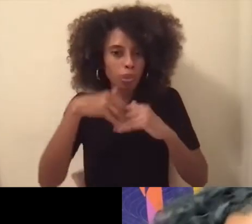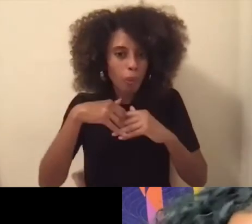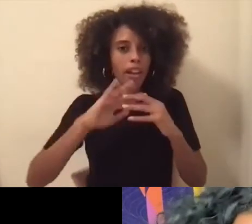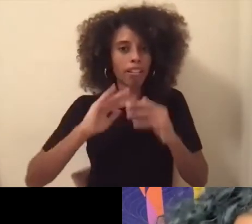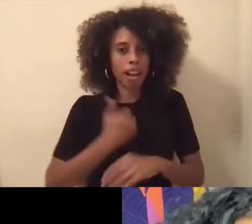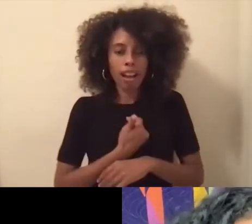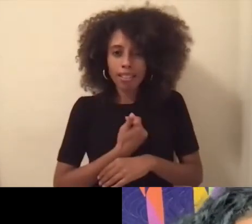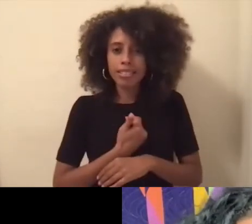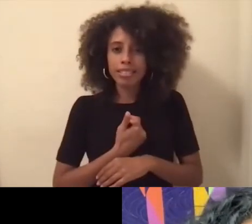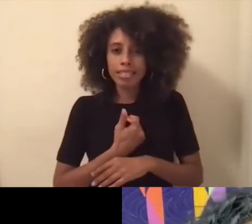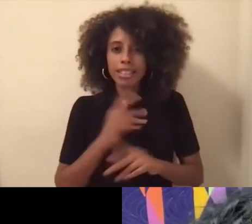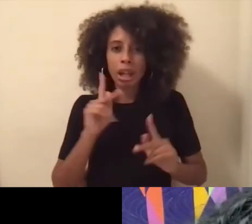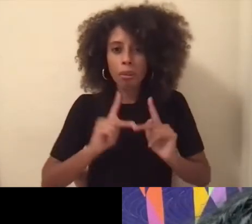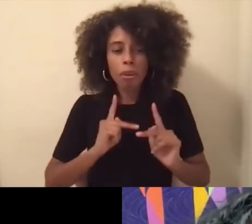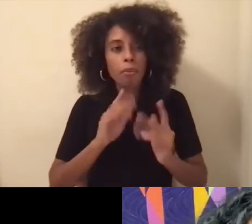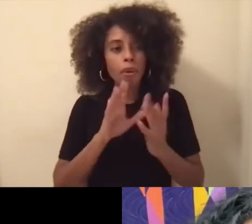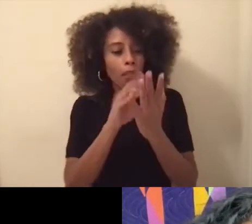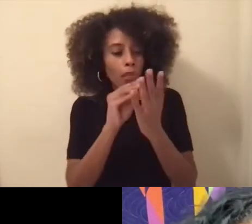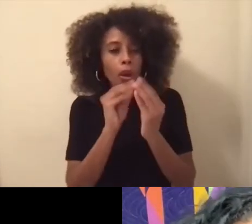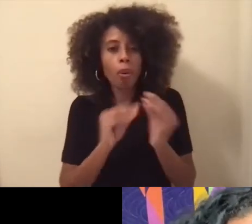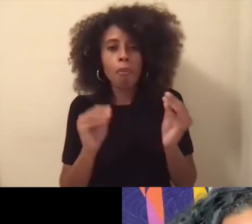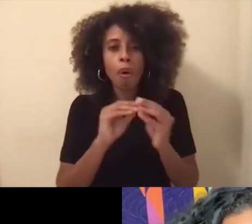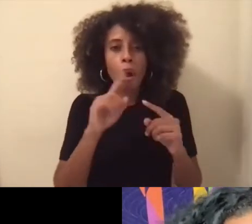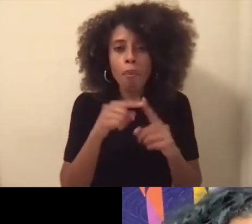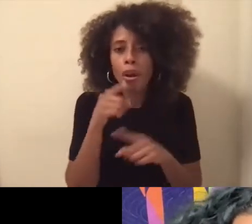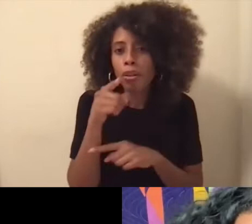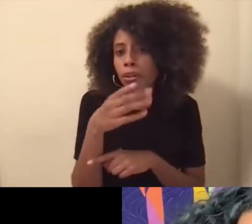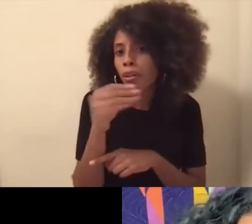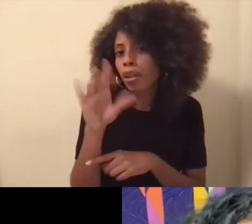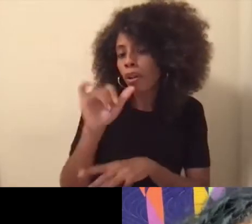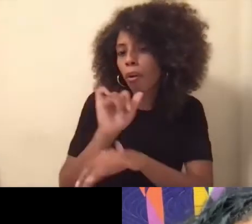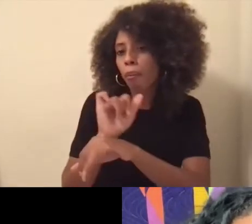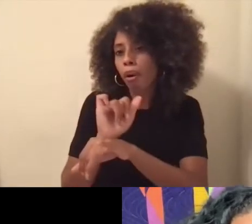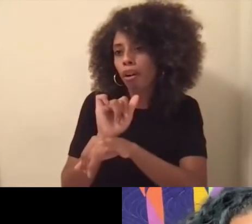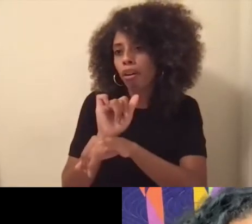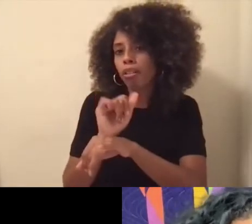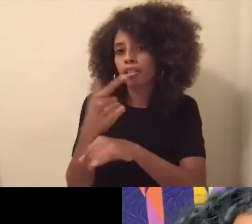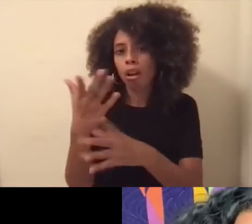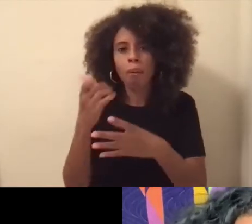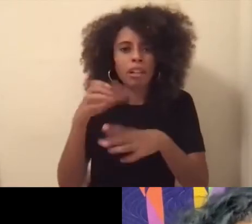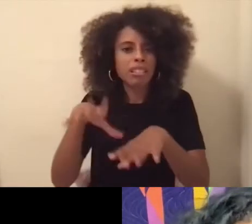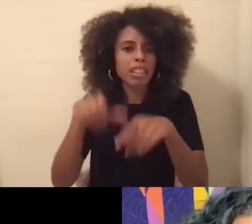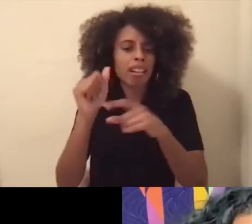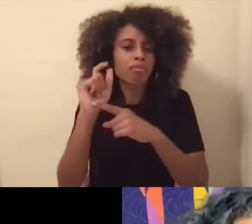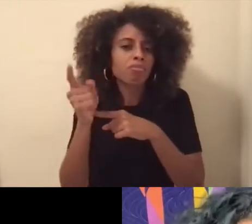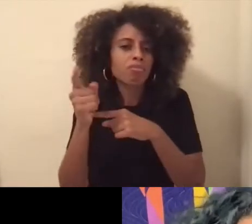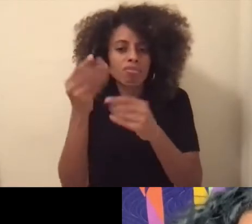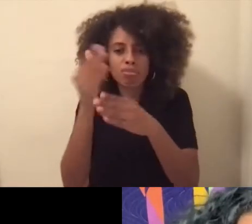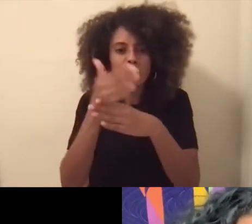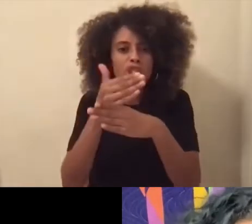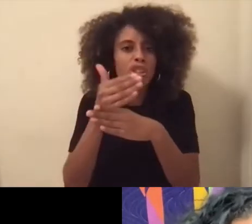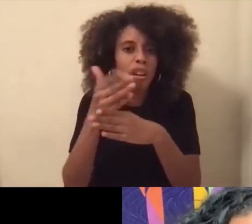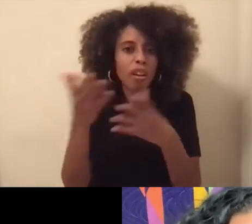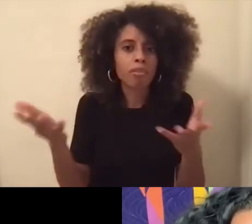as people learn more about you and your work. So I'm going to take a minute to share them.